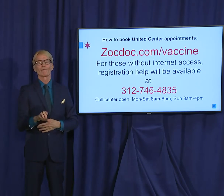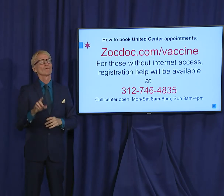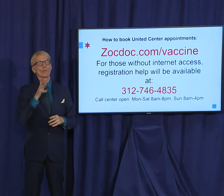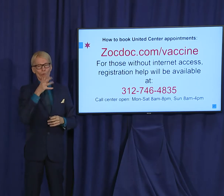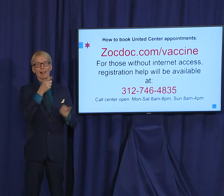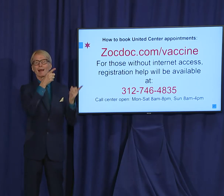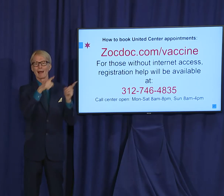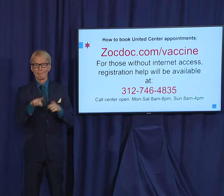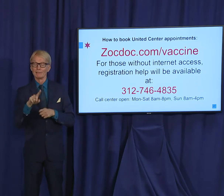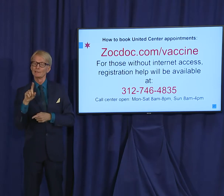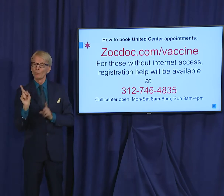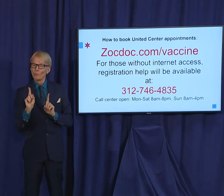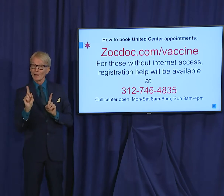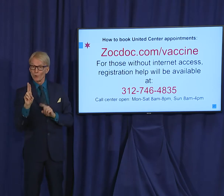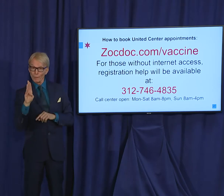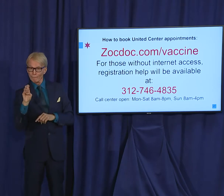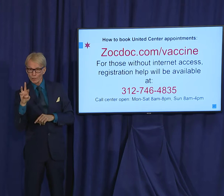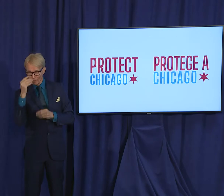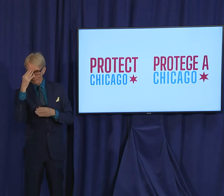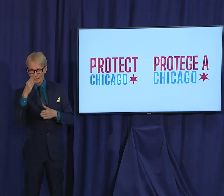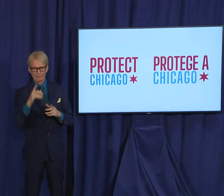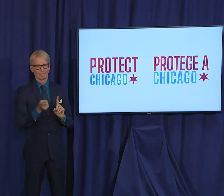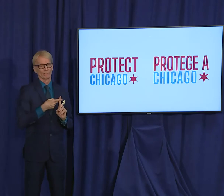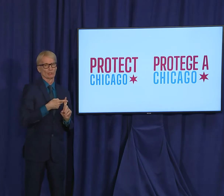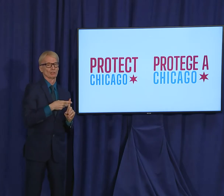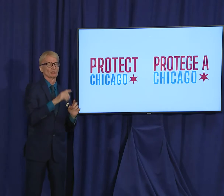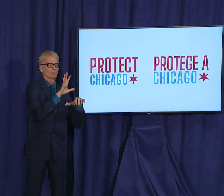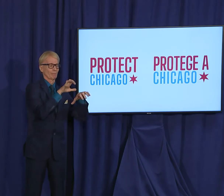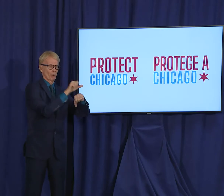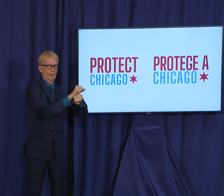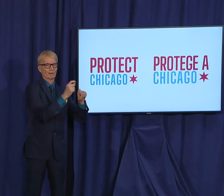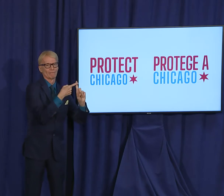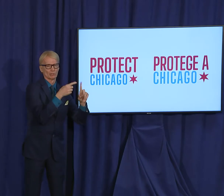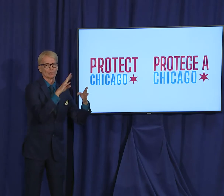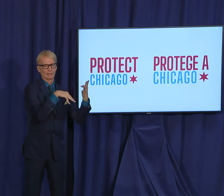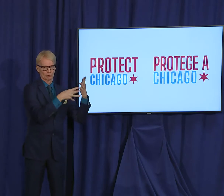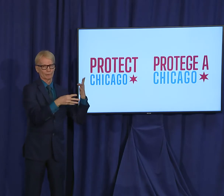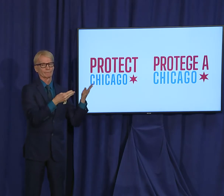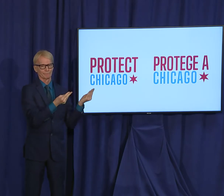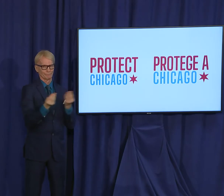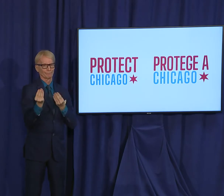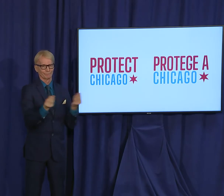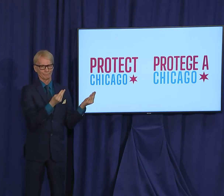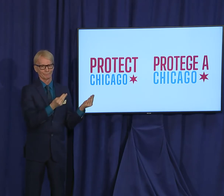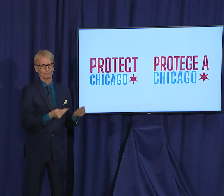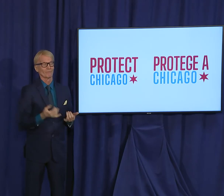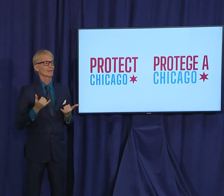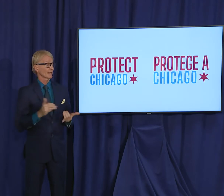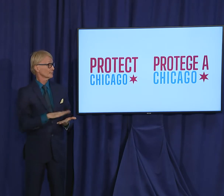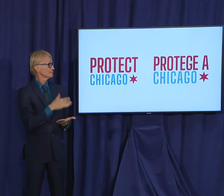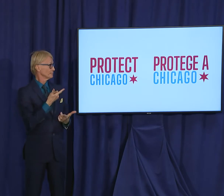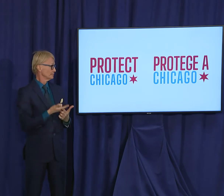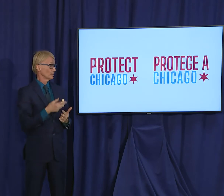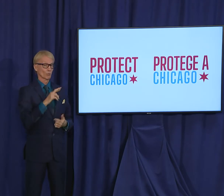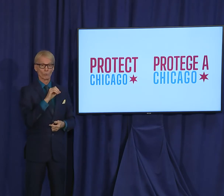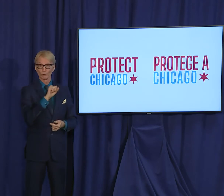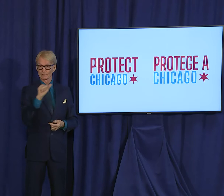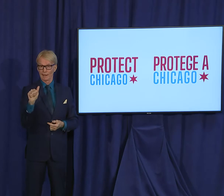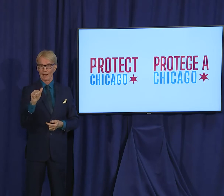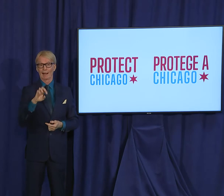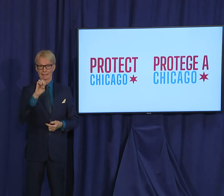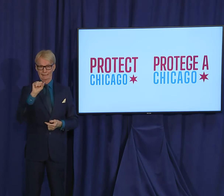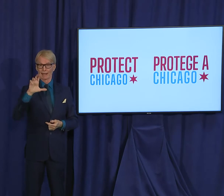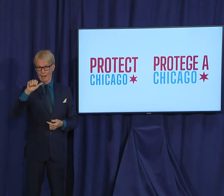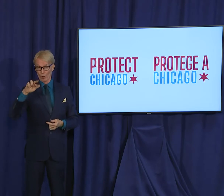signing up through ZocDoc or if needed through the call center. And with that, I am happy to bring up Rosa Escareño, the Commissioner from